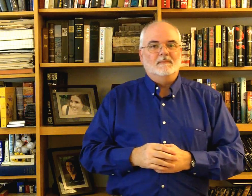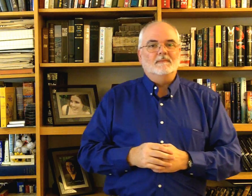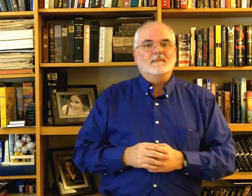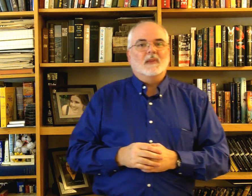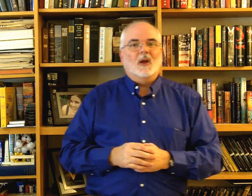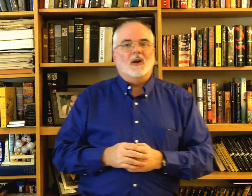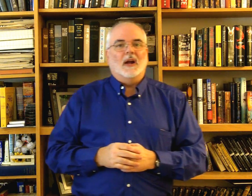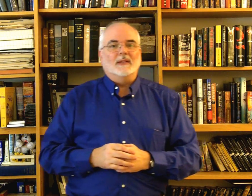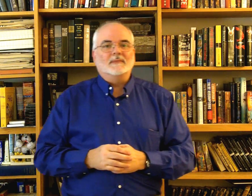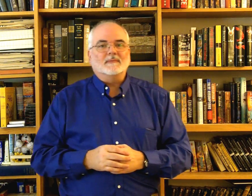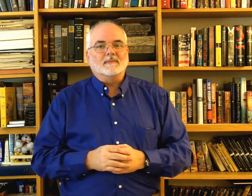All right.